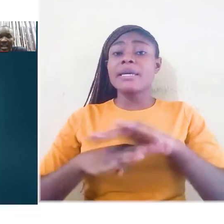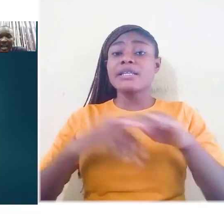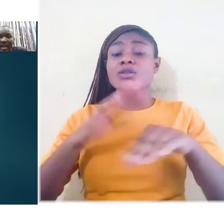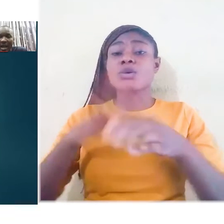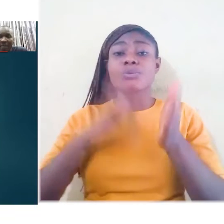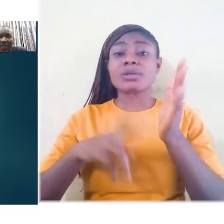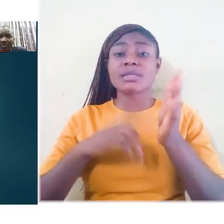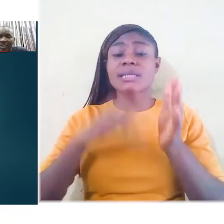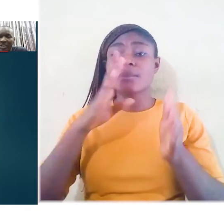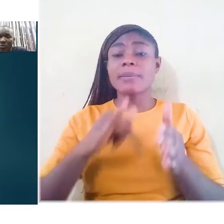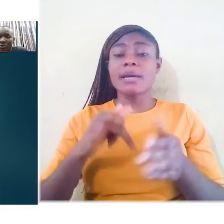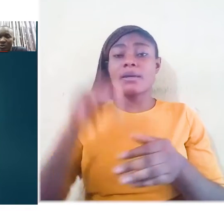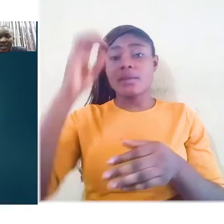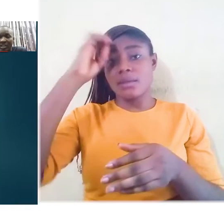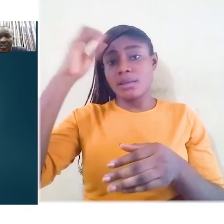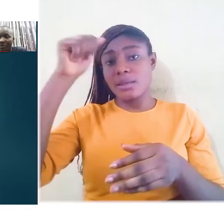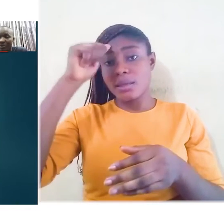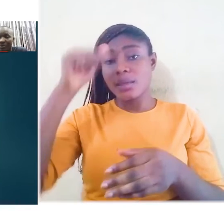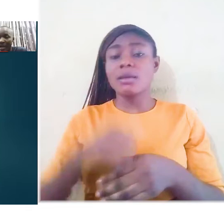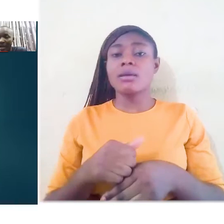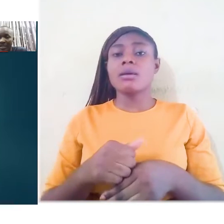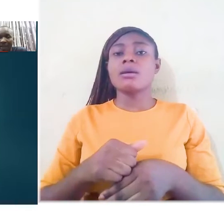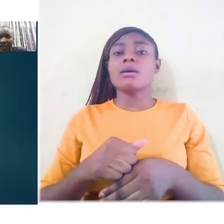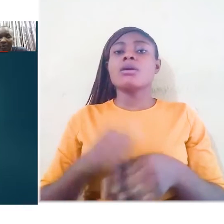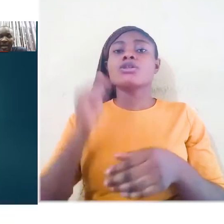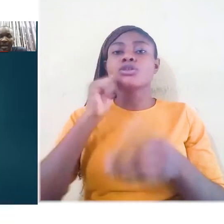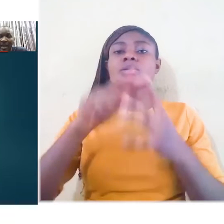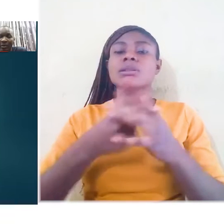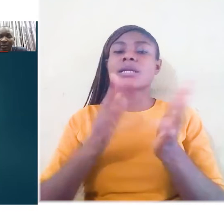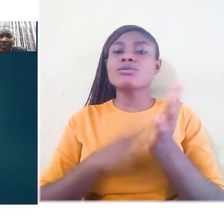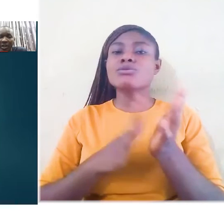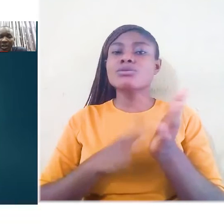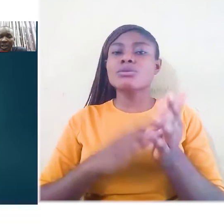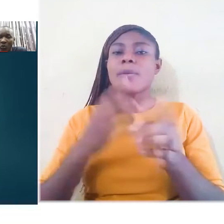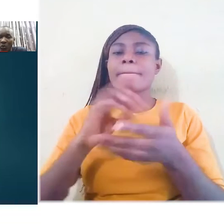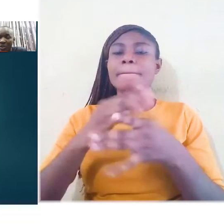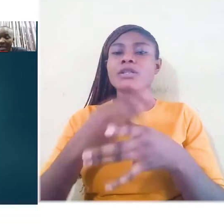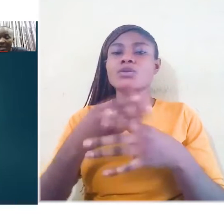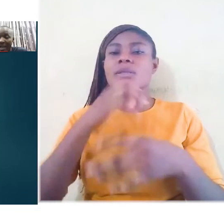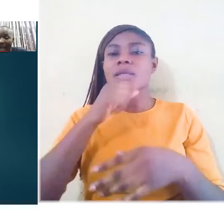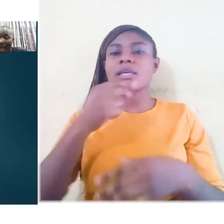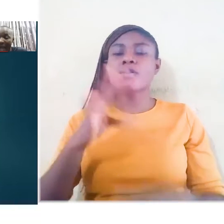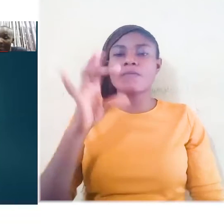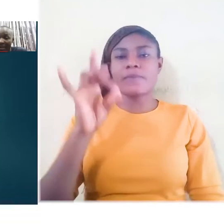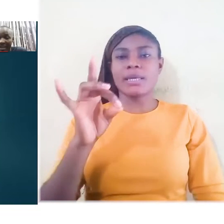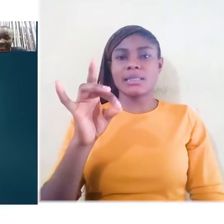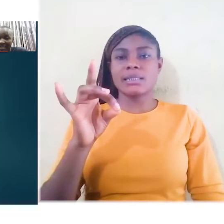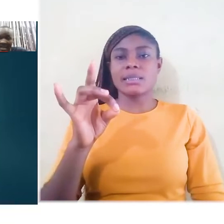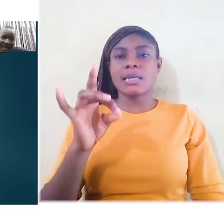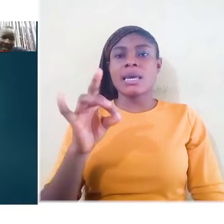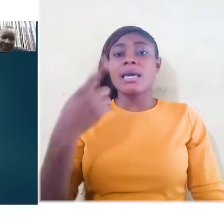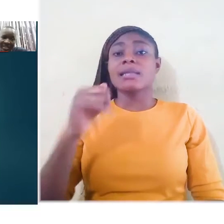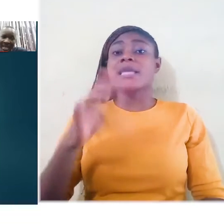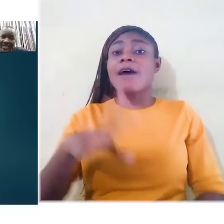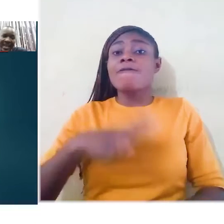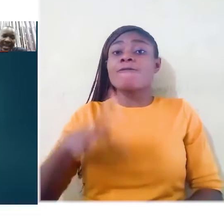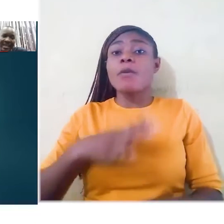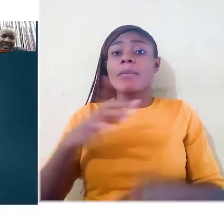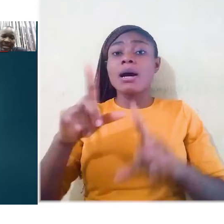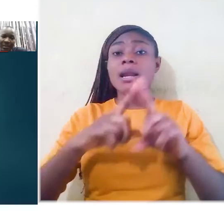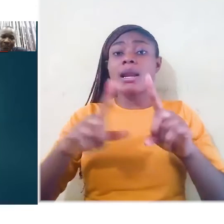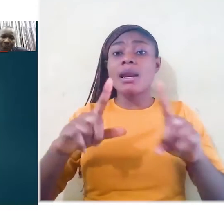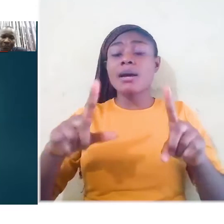others, start school between the ages of 7 to 8. Their formal language in school is the American Sign Language, that's